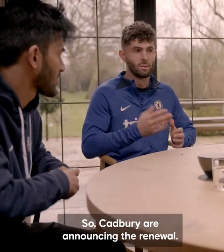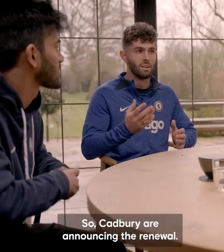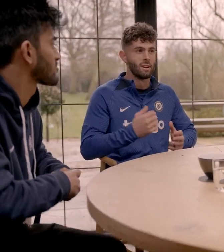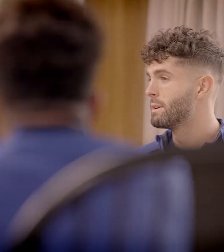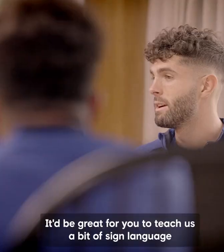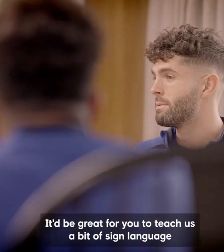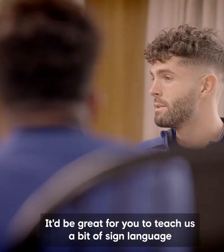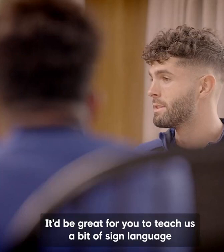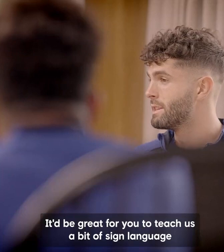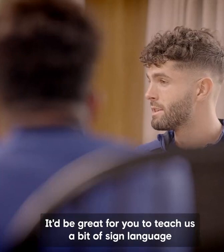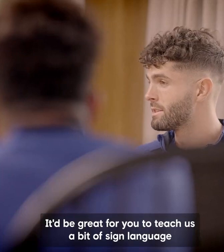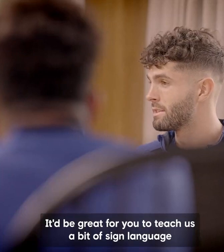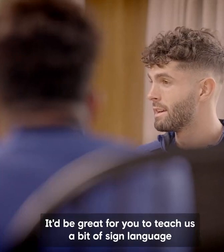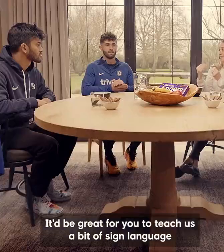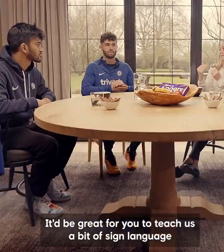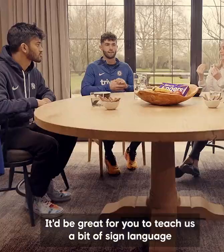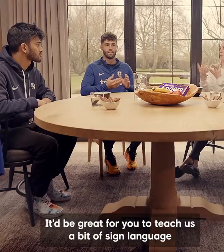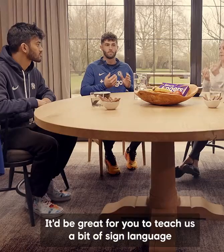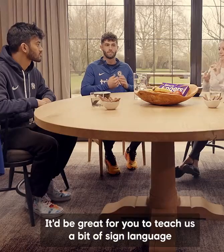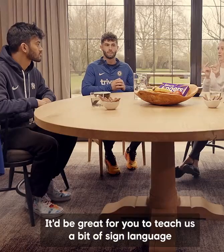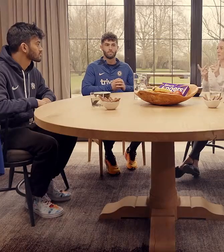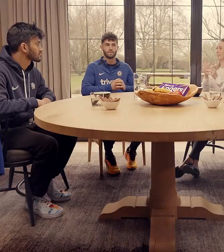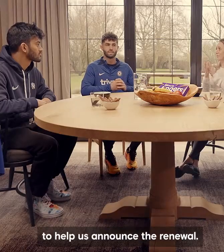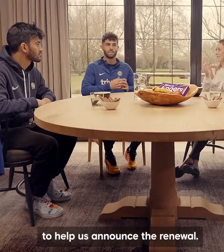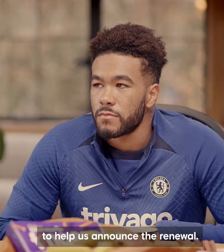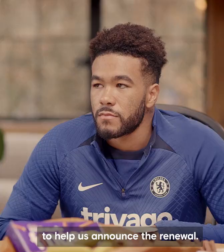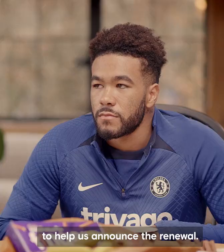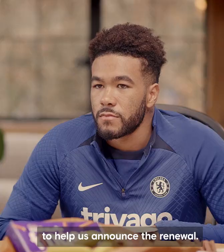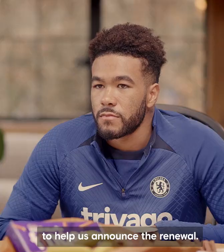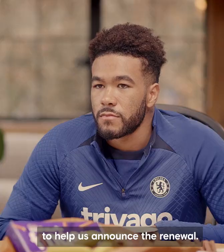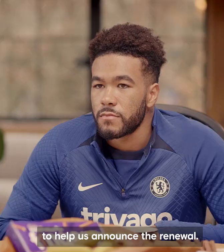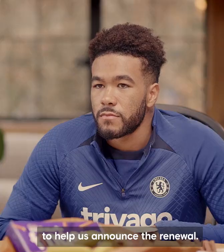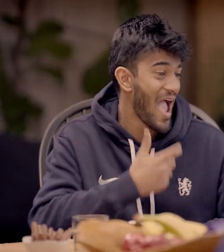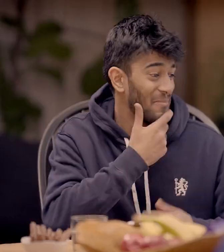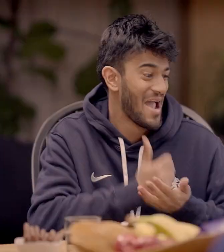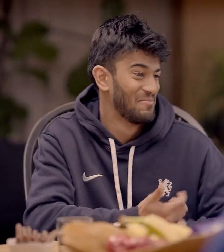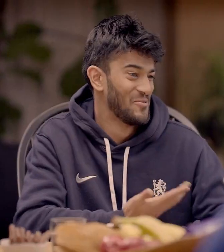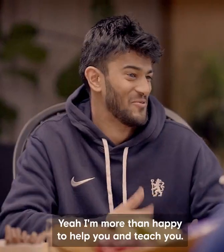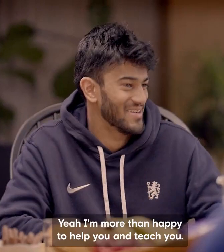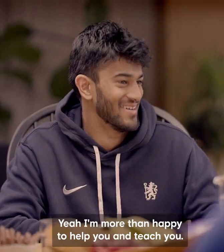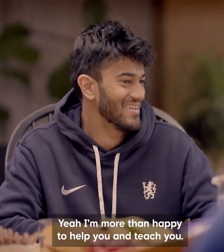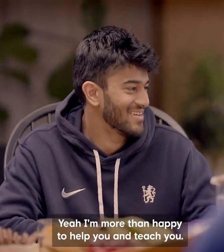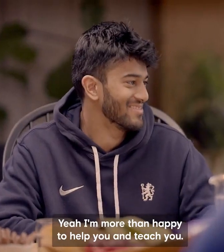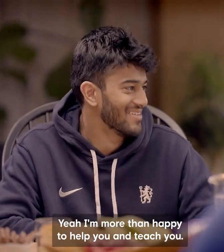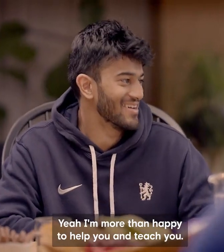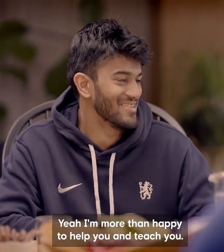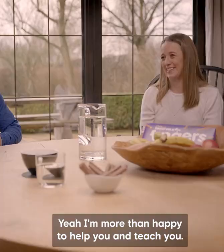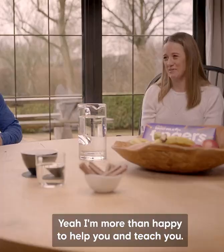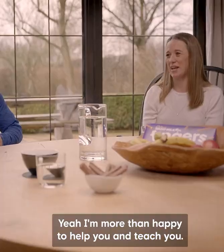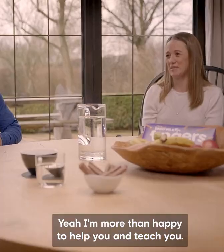renewal. It'd be great for you to teach us a bit of sign language to help us announce the renewal. Yeah, I'm more than happy to help you. More than happy